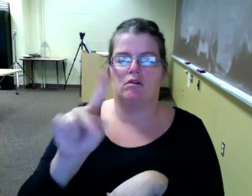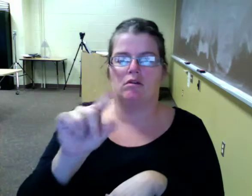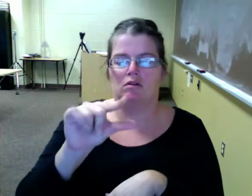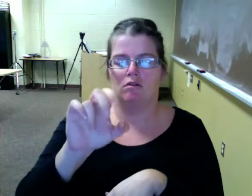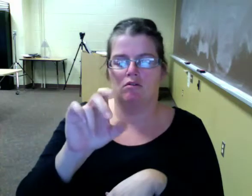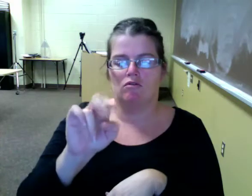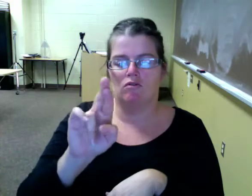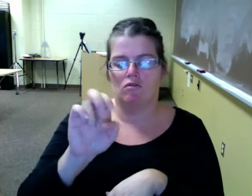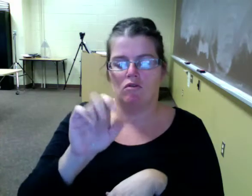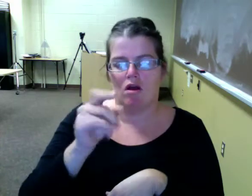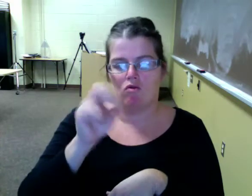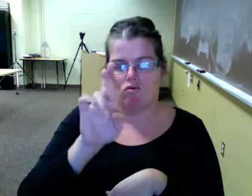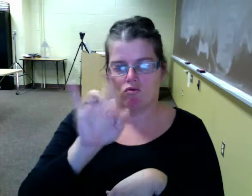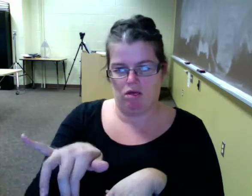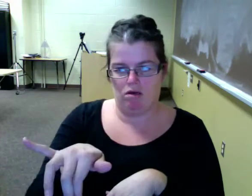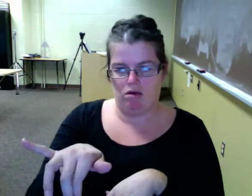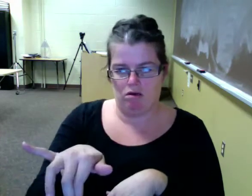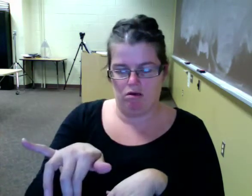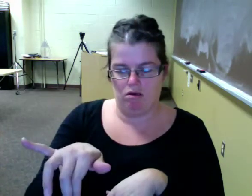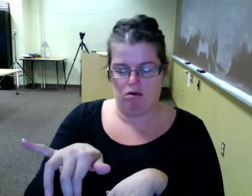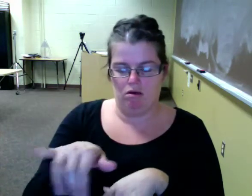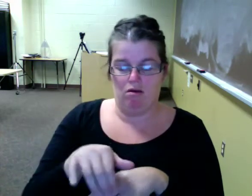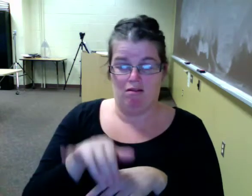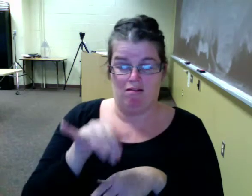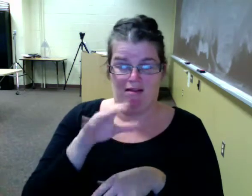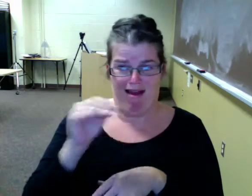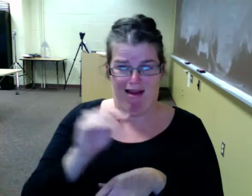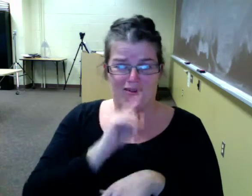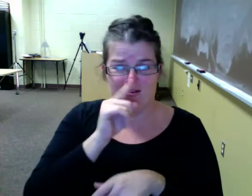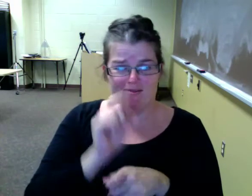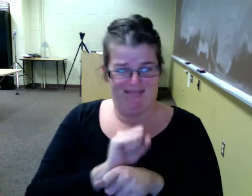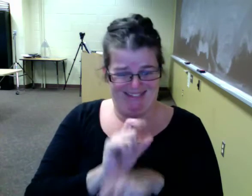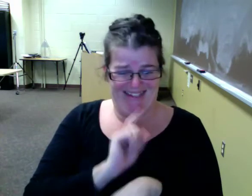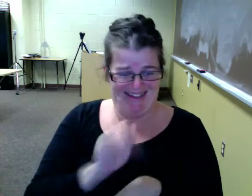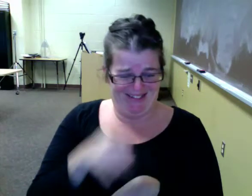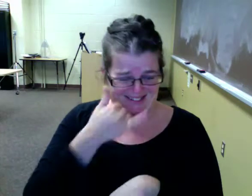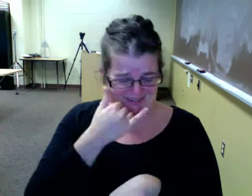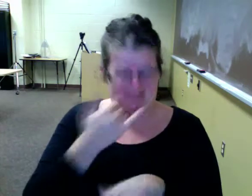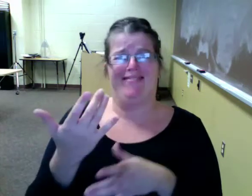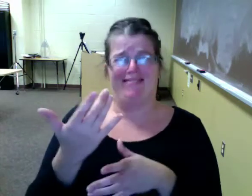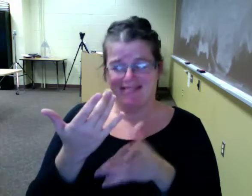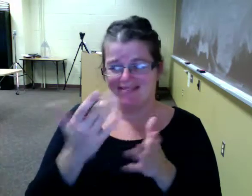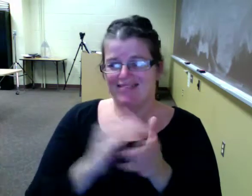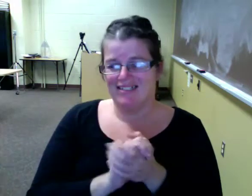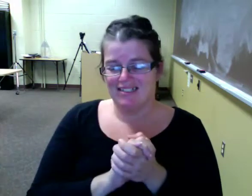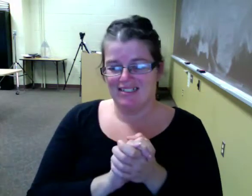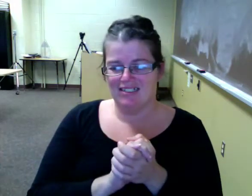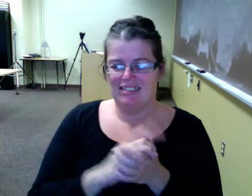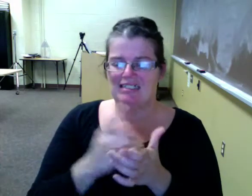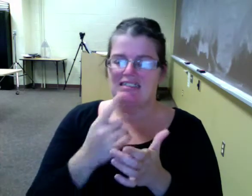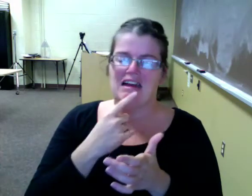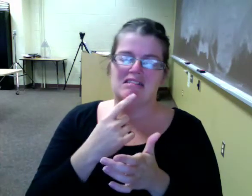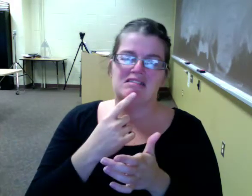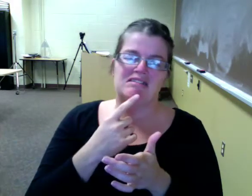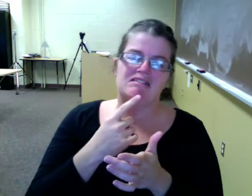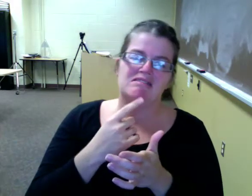Gregory, and Dick Gregory answers the phone. Dick Gregory says, essentially, this